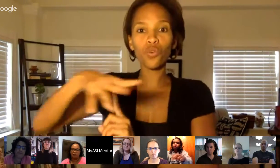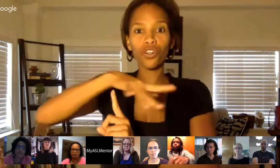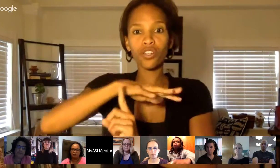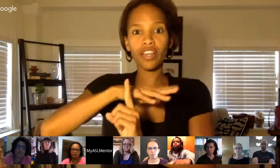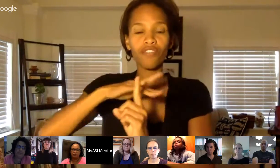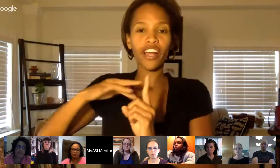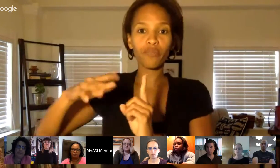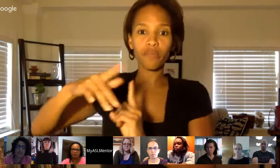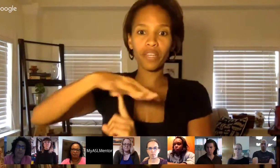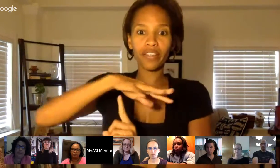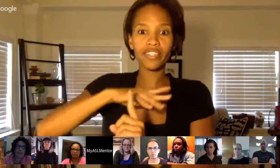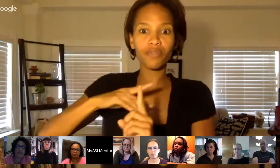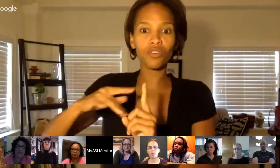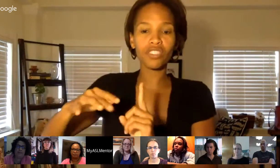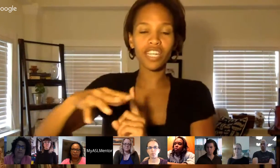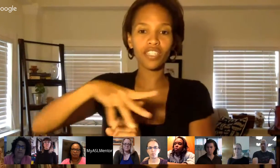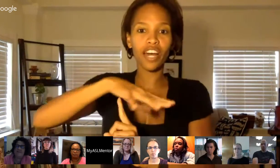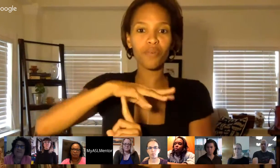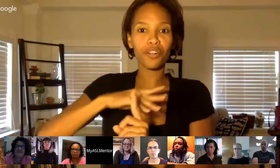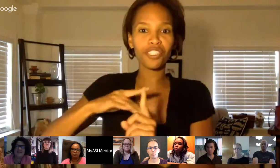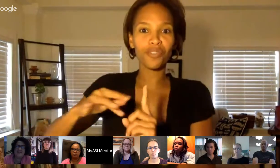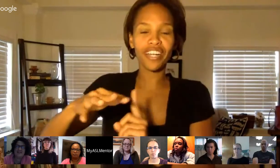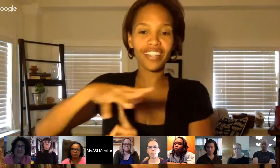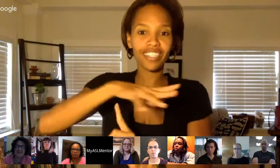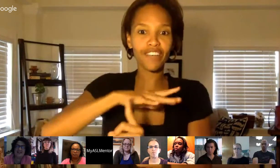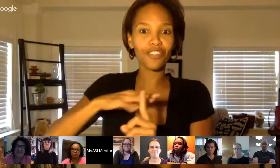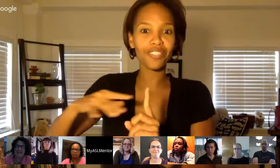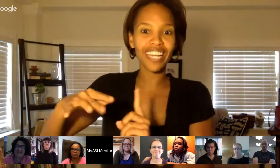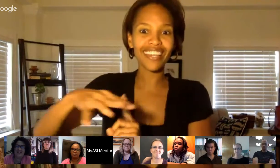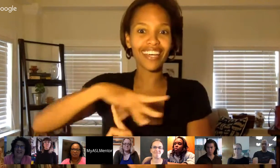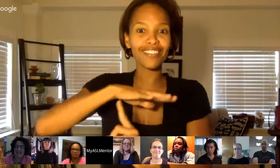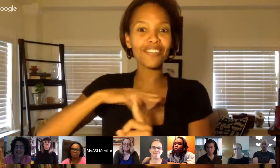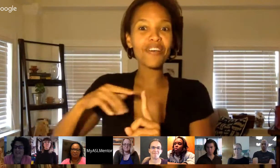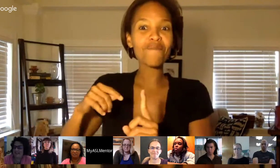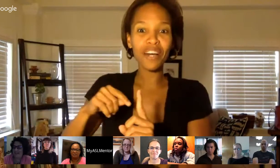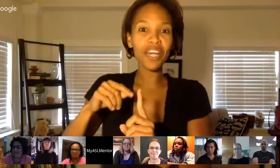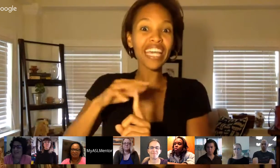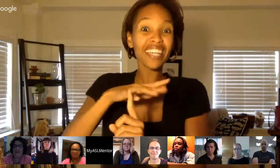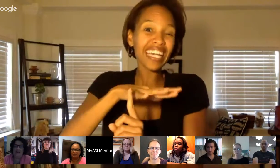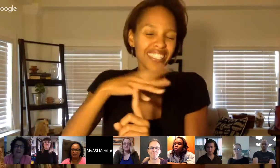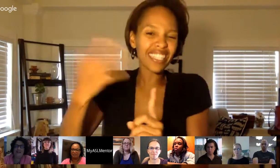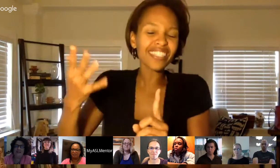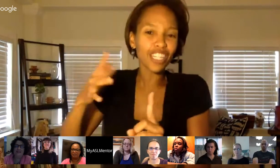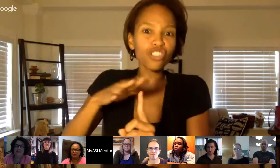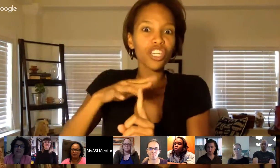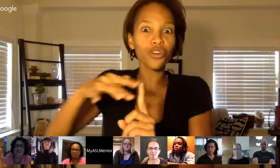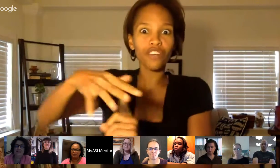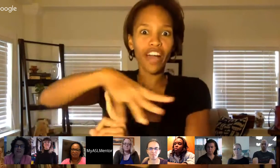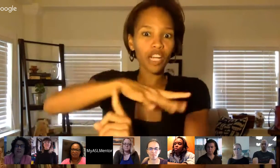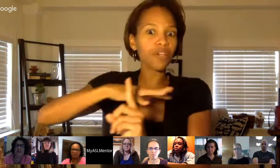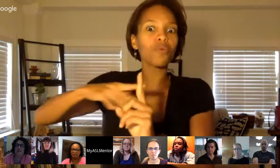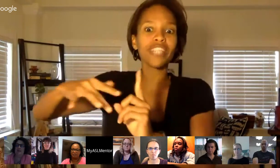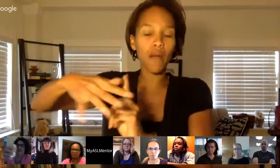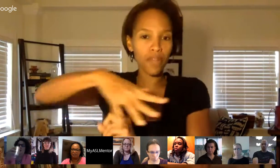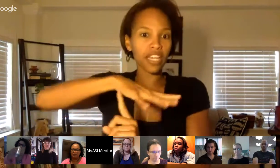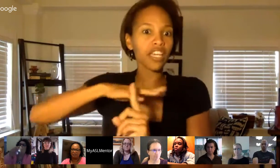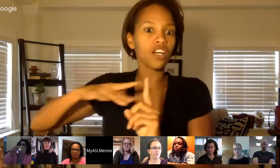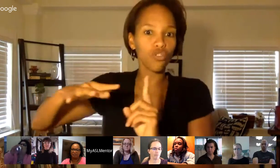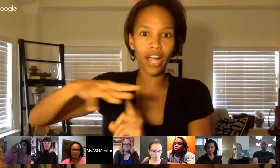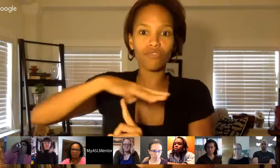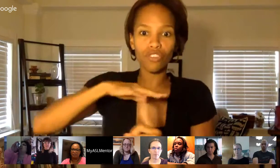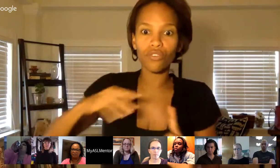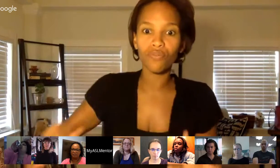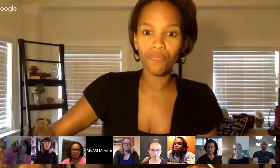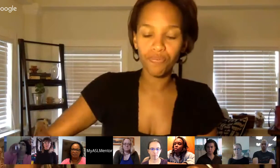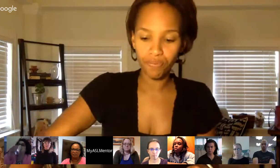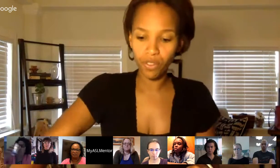use the word environment because then we'll stick that word to our heads and never use anything else. But it's essentially your environment, what's happening